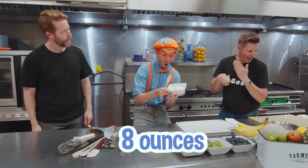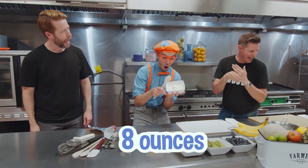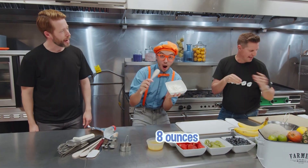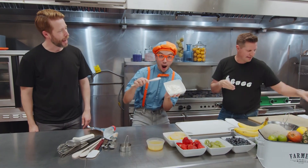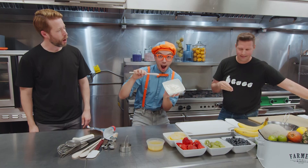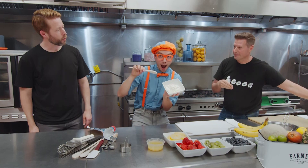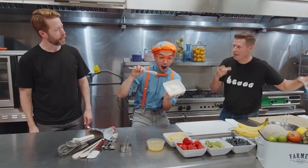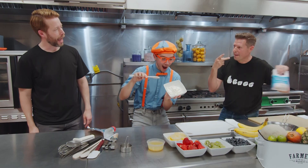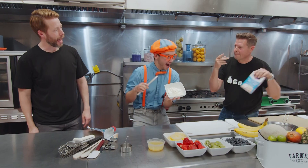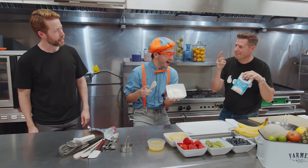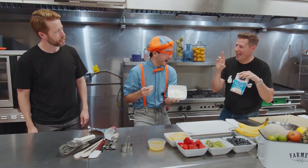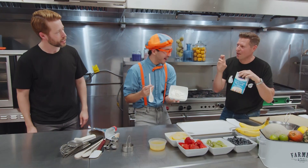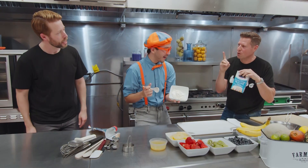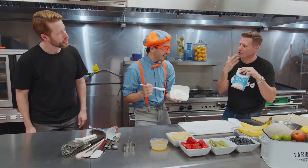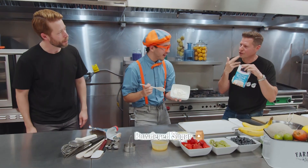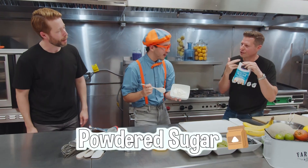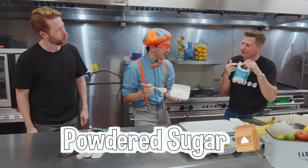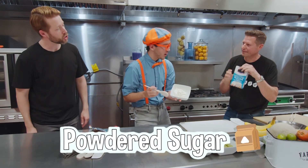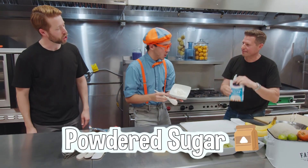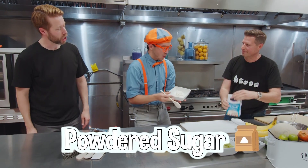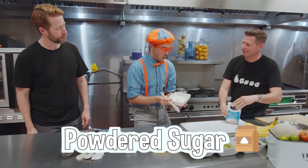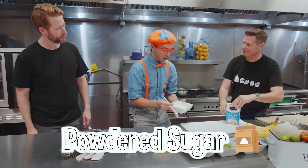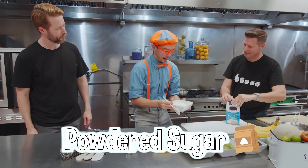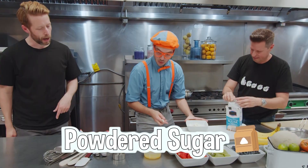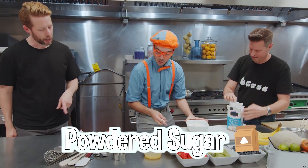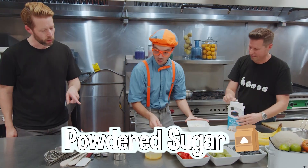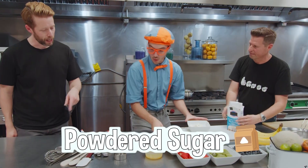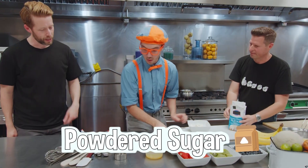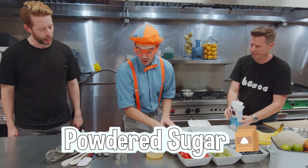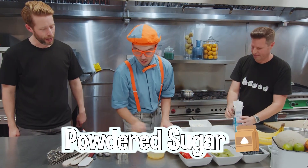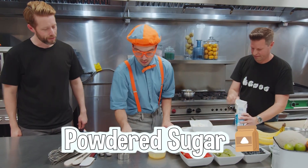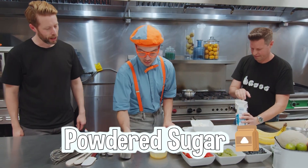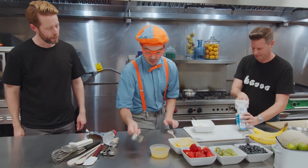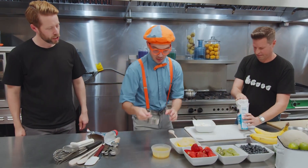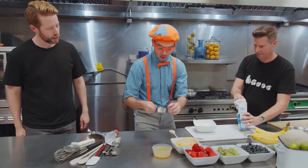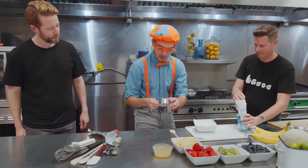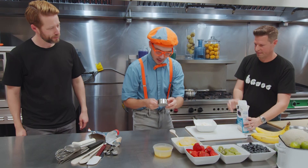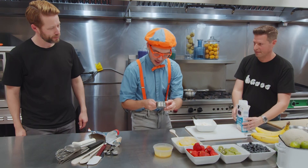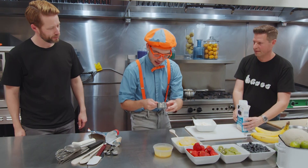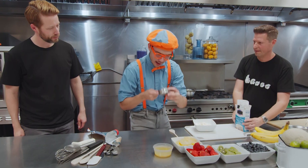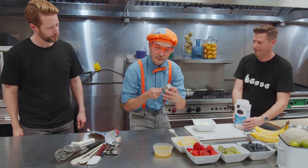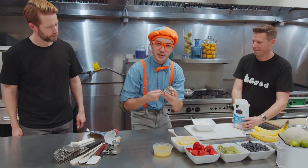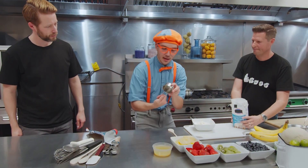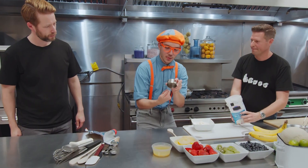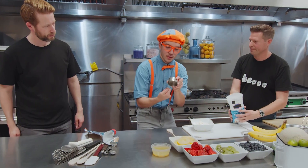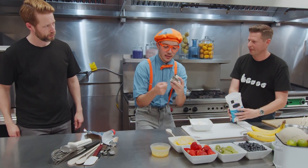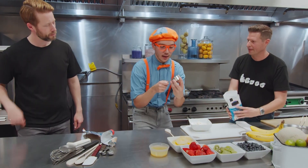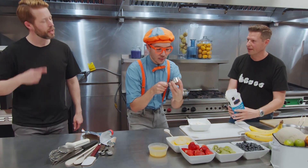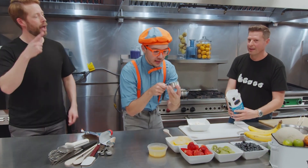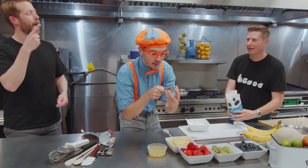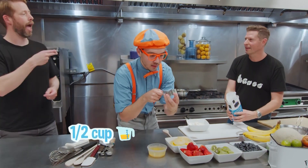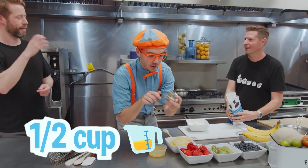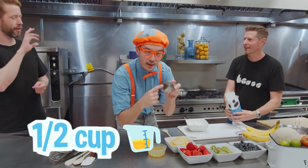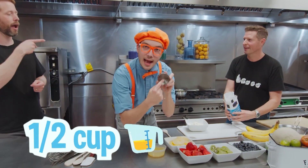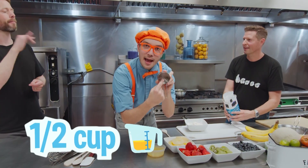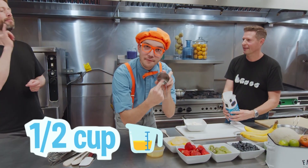bowl. And now we're going to add some powdered sugar. Okay. Can you hand me that half a cup measure? Yeah! Half a cup! Yeah!